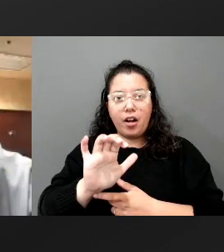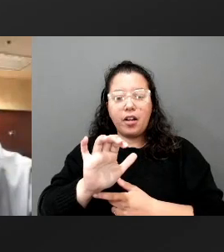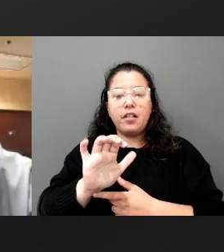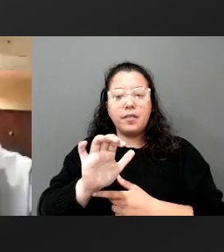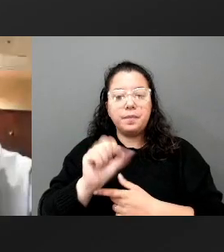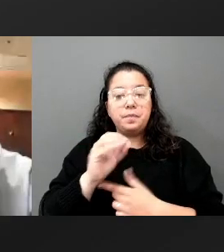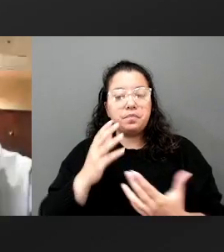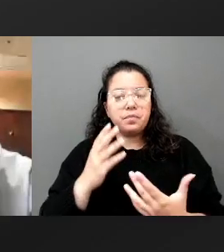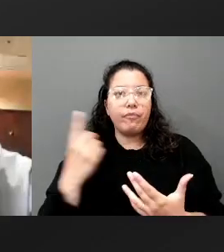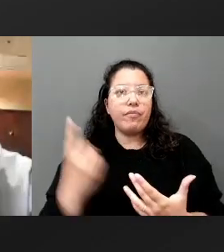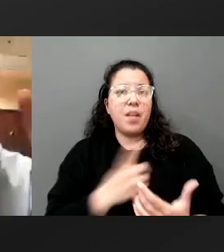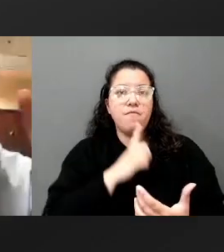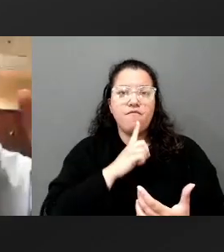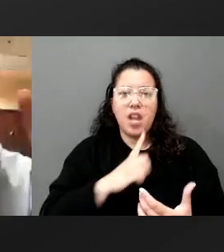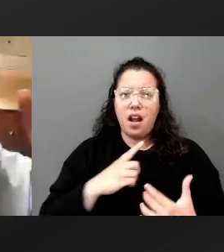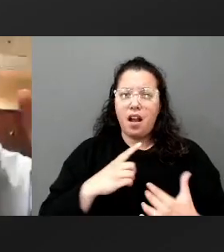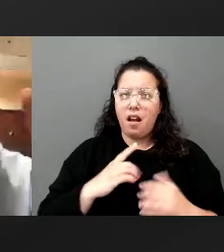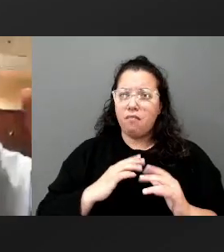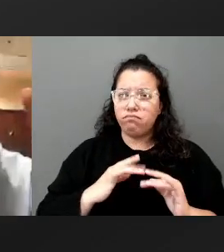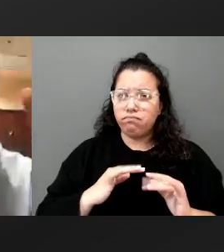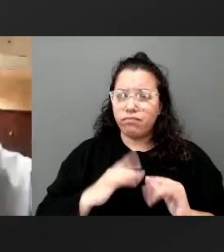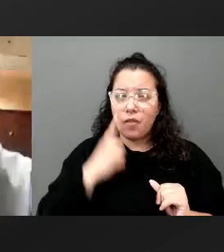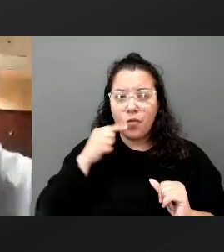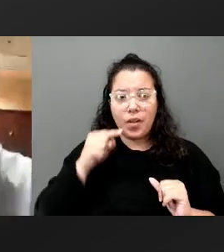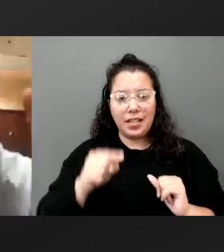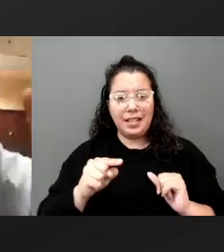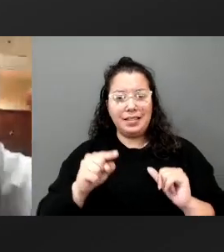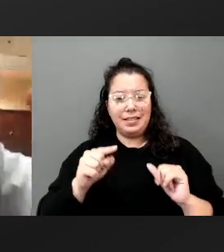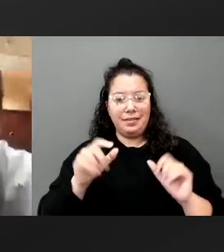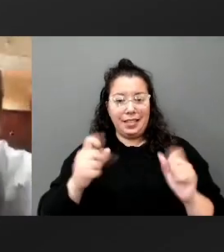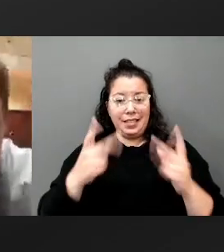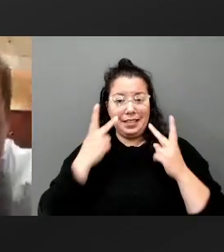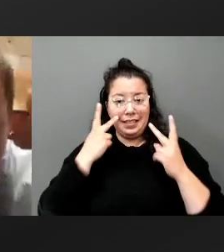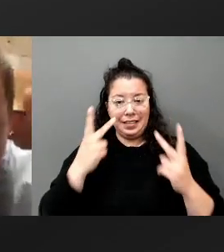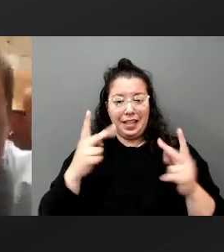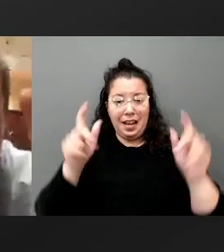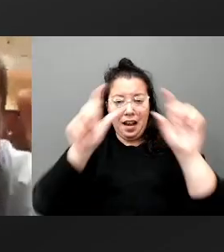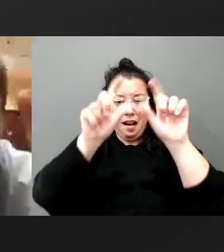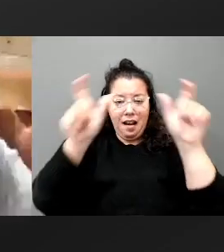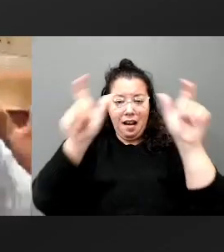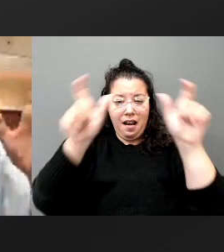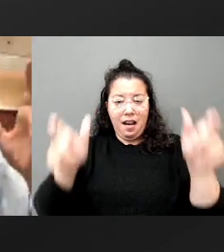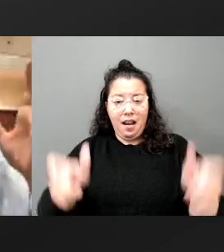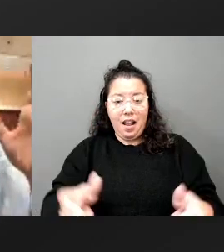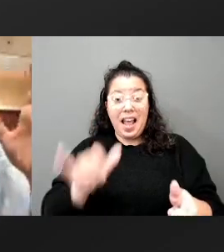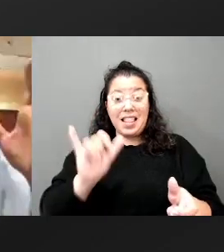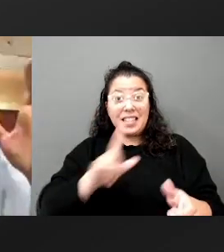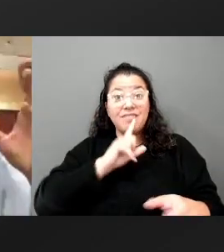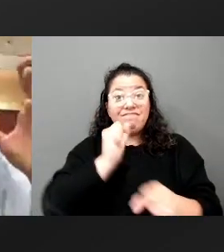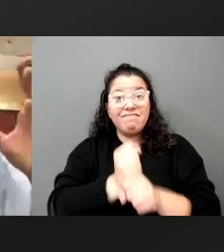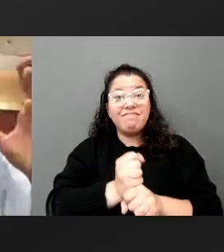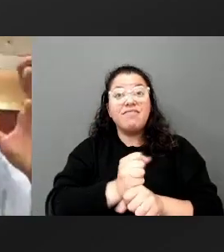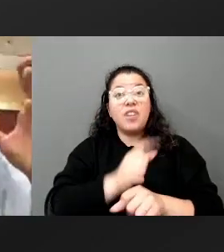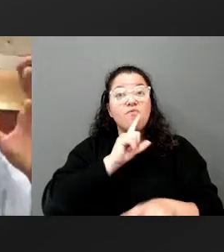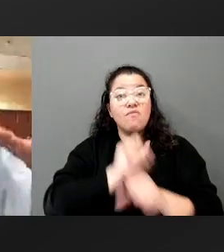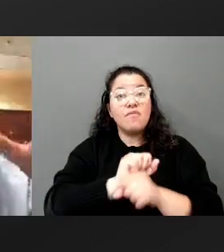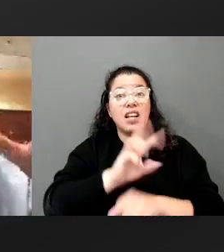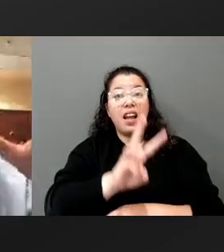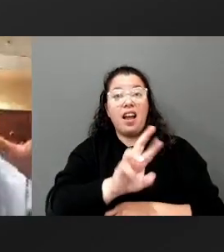about this image, is that what you see is a wrinkle in space-time. Okay?